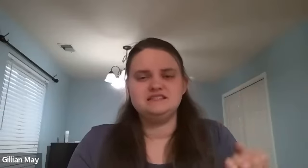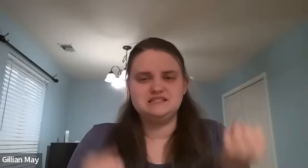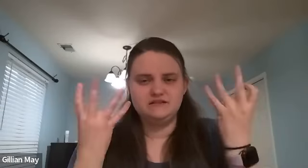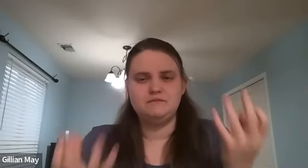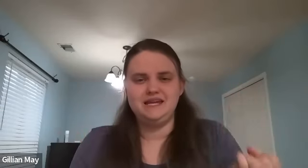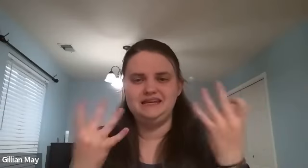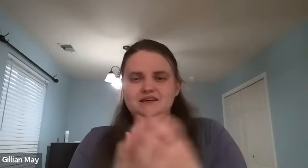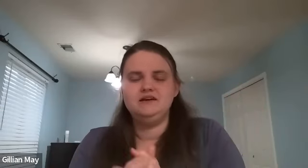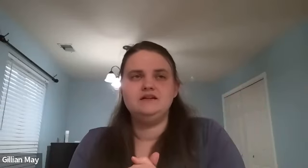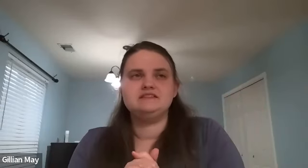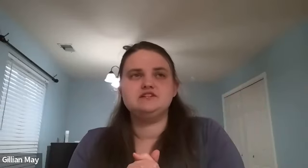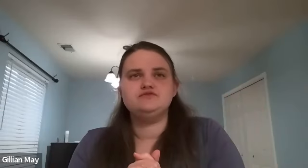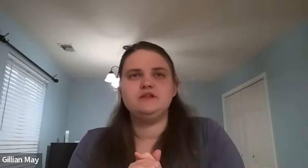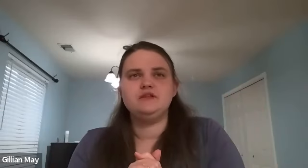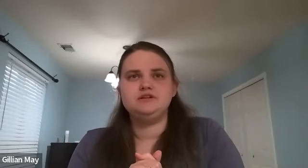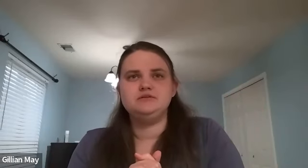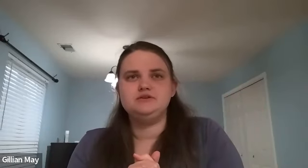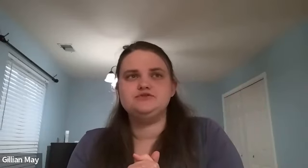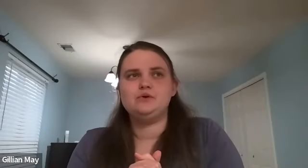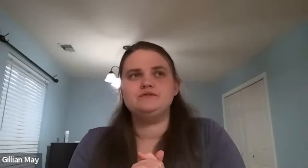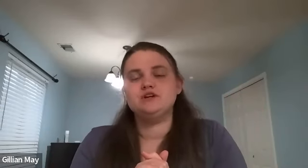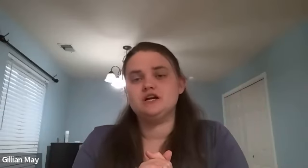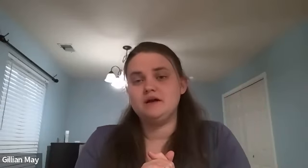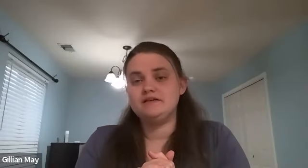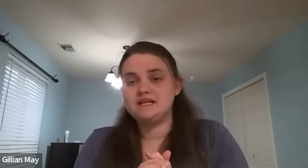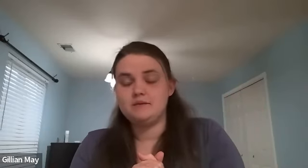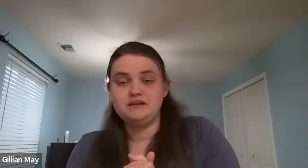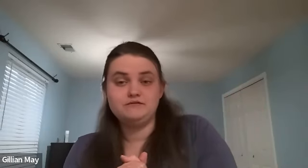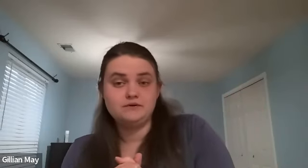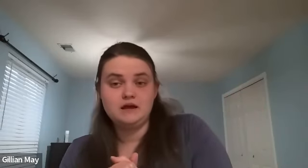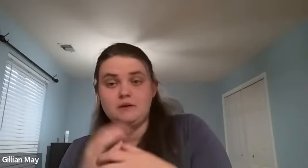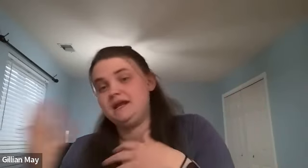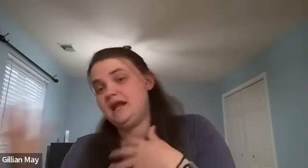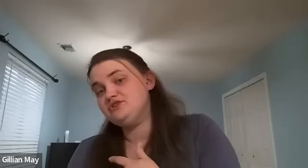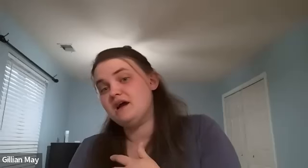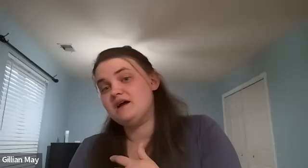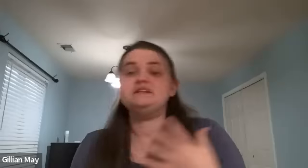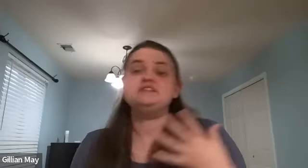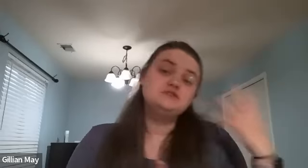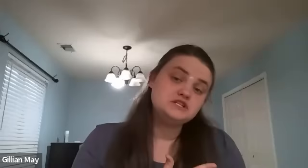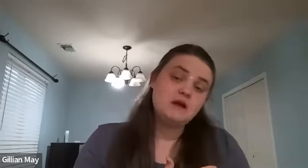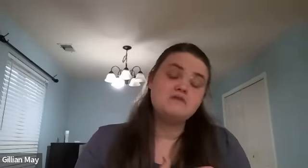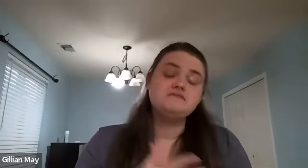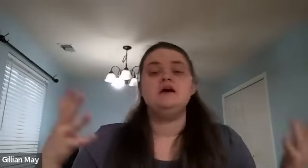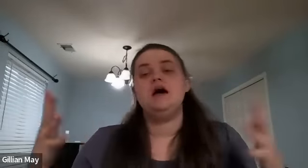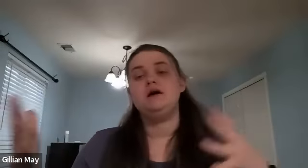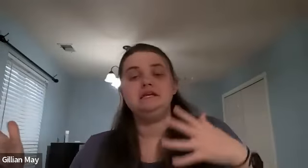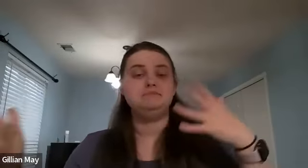this is like for many. That's also for like what you would use for if you're talking about like how many fruit, like how many apples you have, how many students you have, how many books